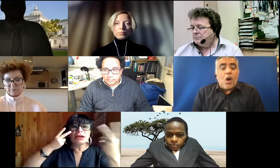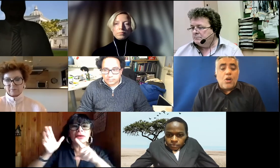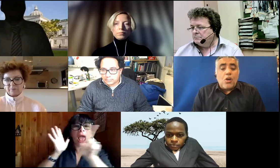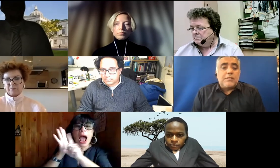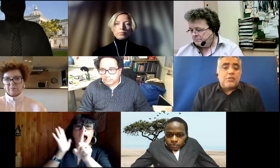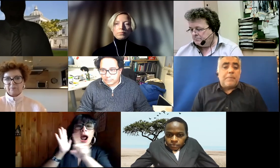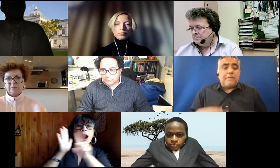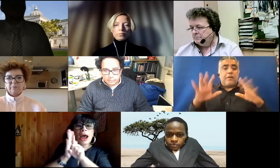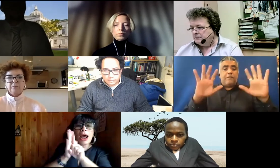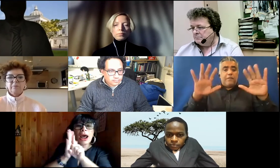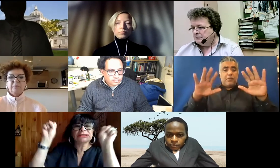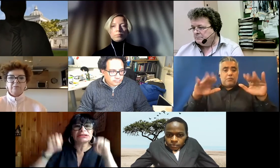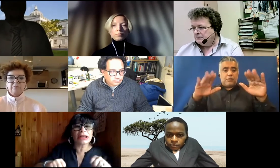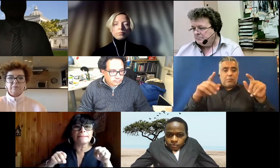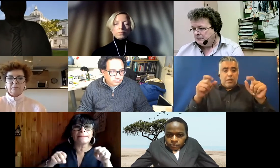Yes, that's